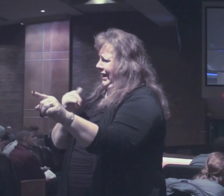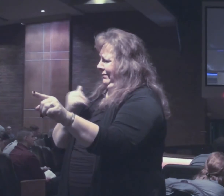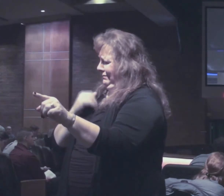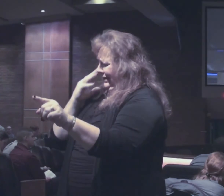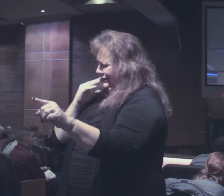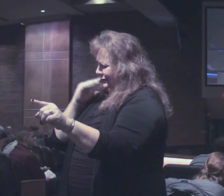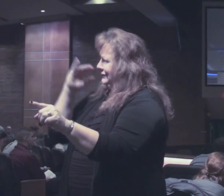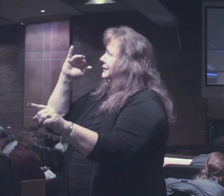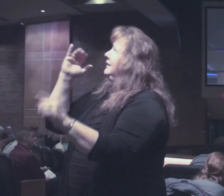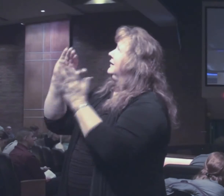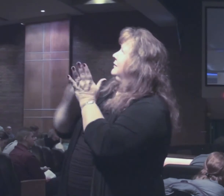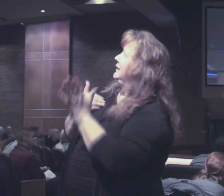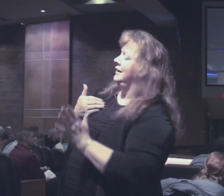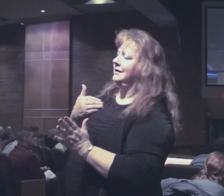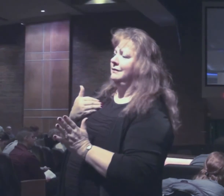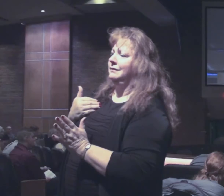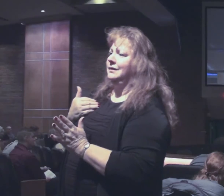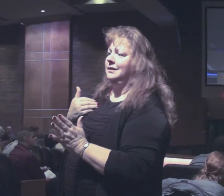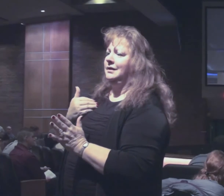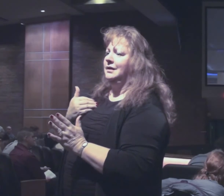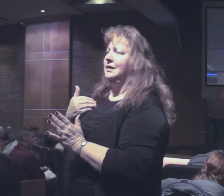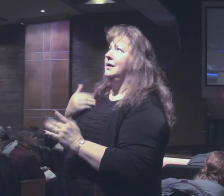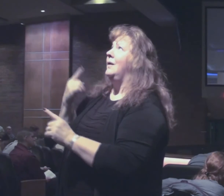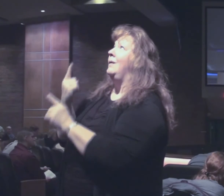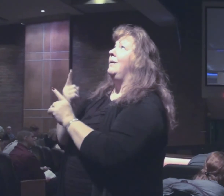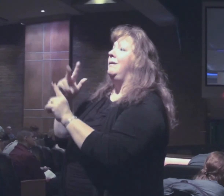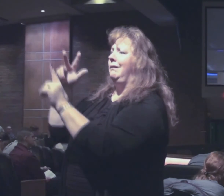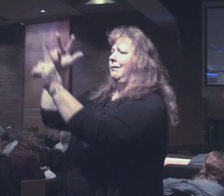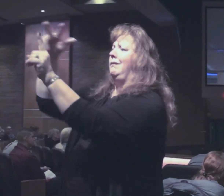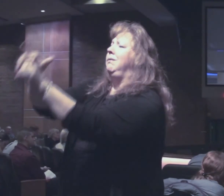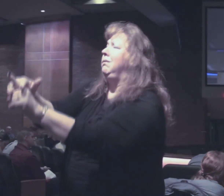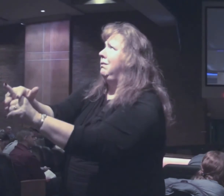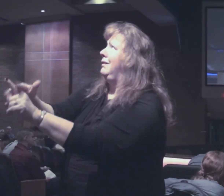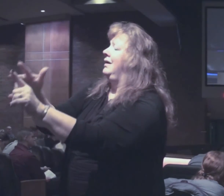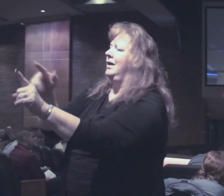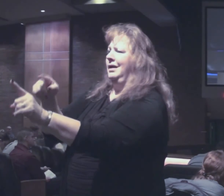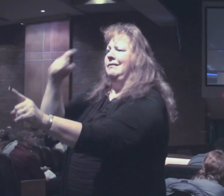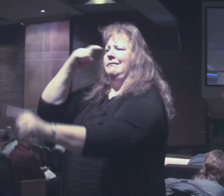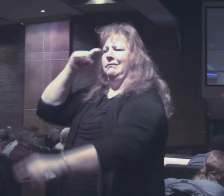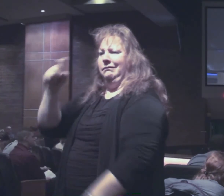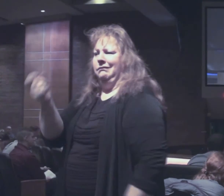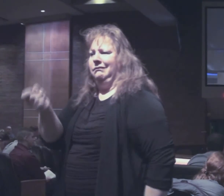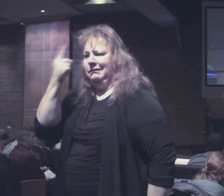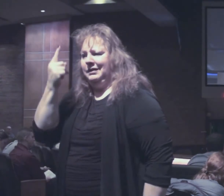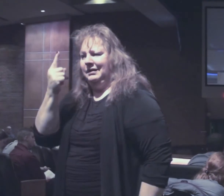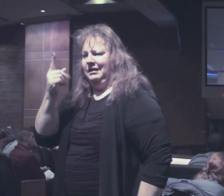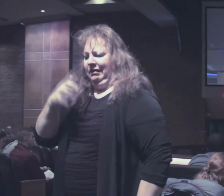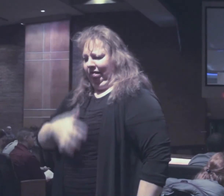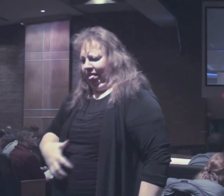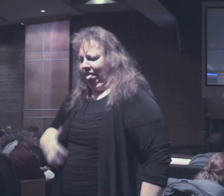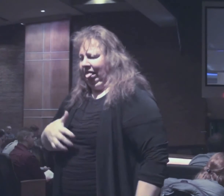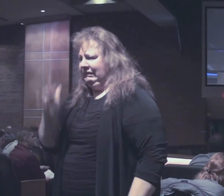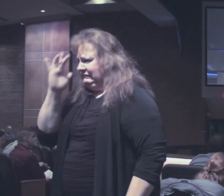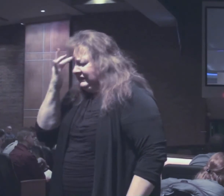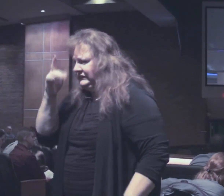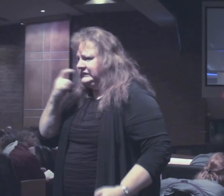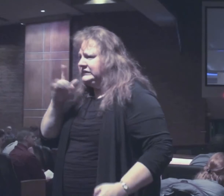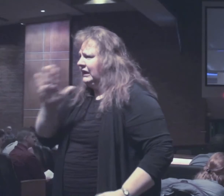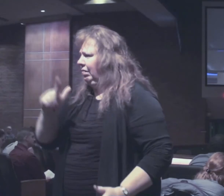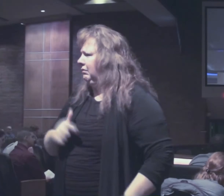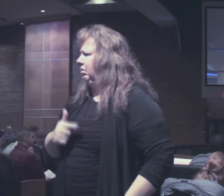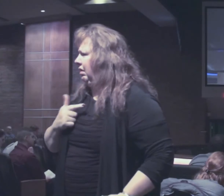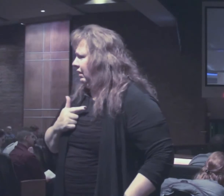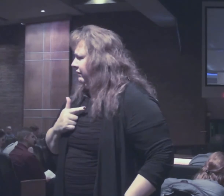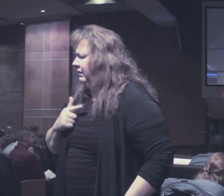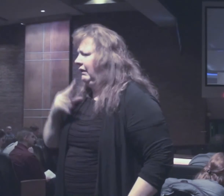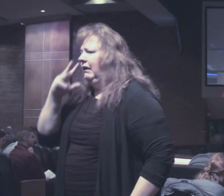I have, that'll bring God's righteousness to them. They'll recognize the miserableness of sin. They